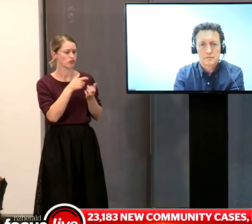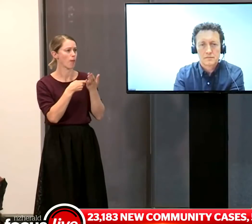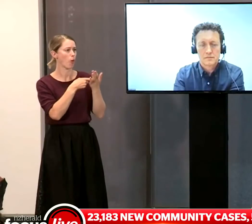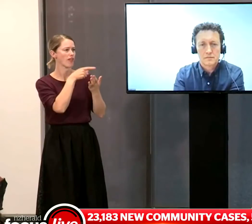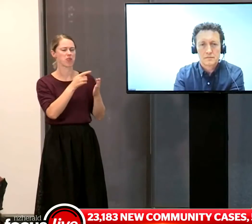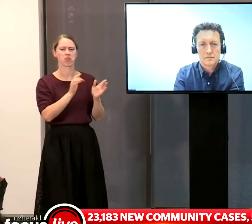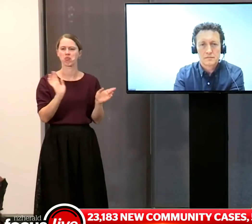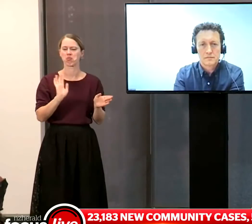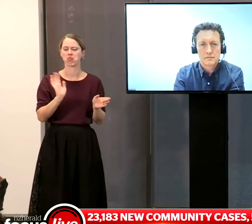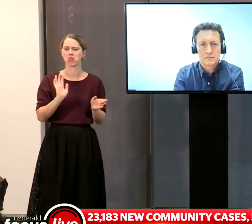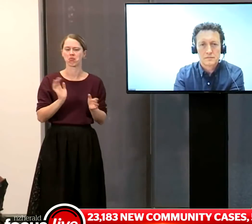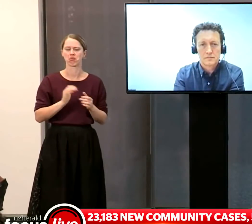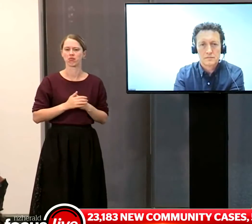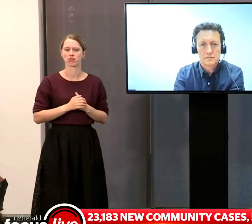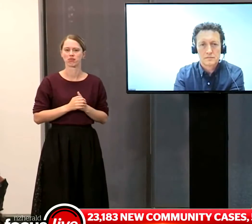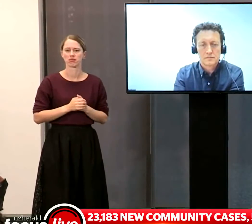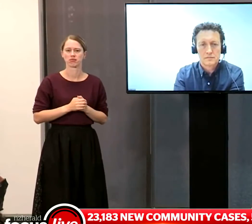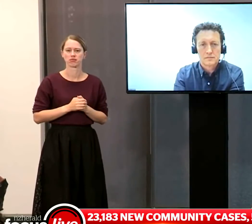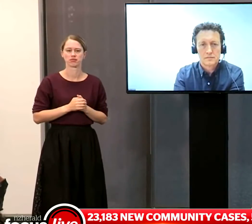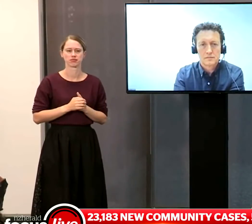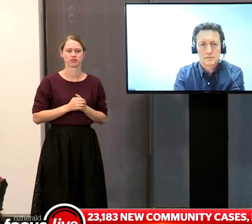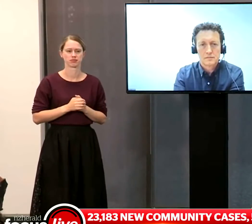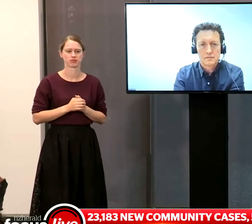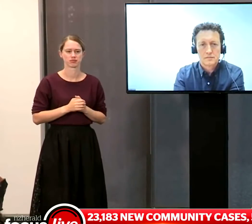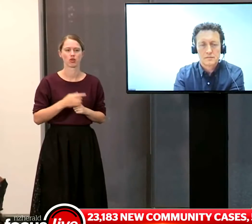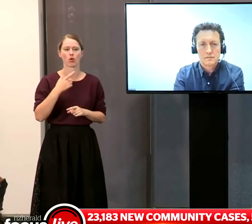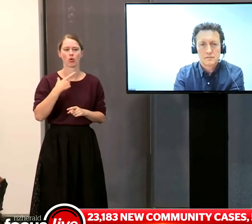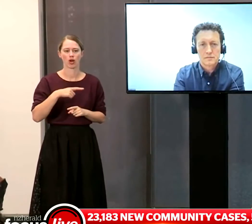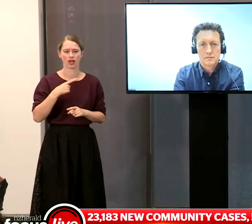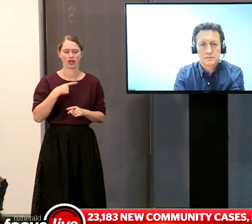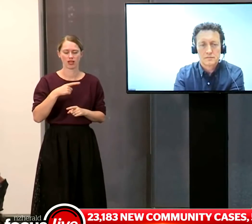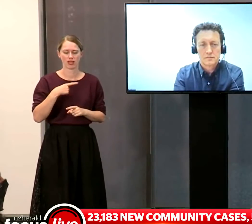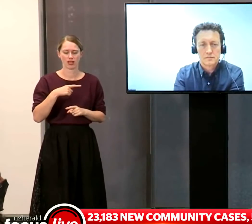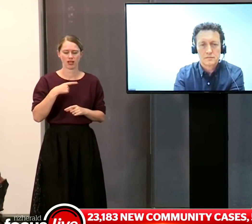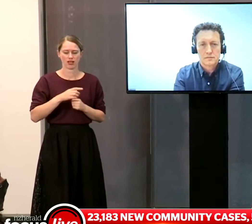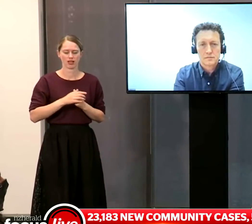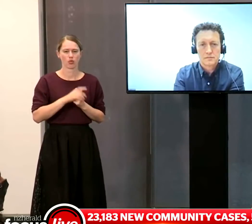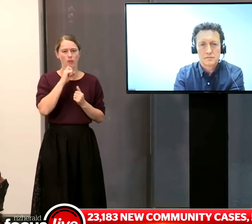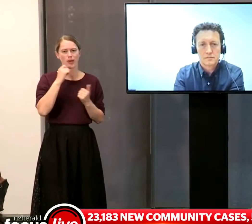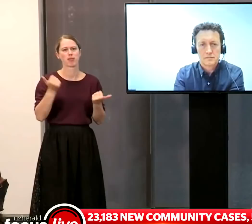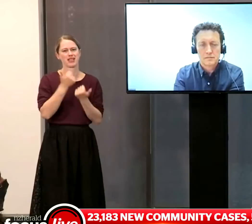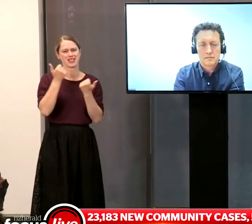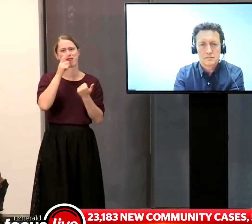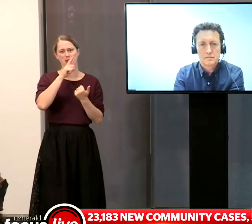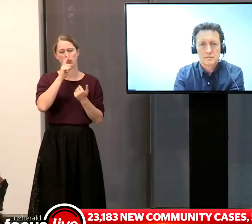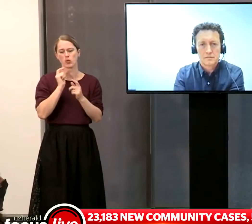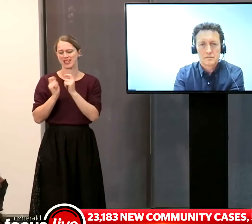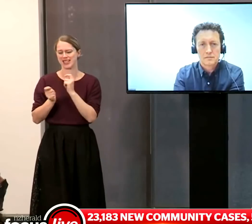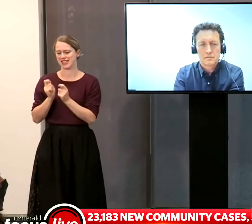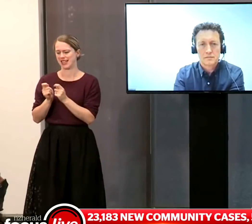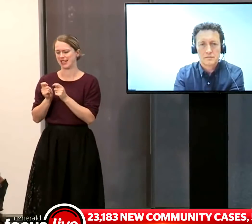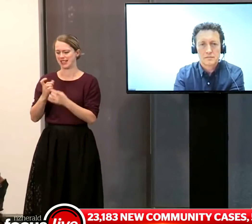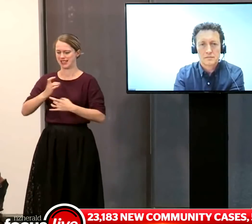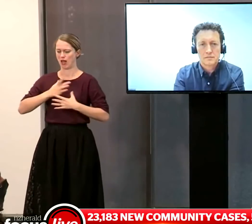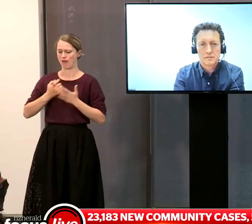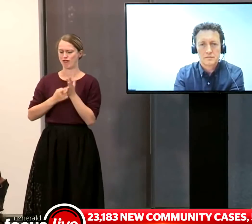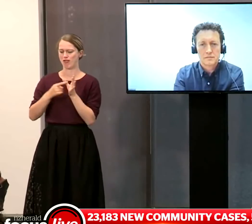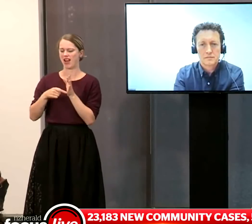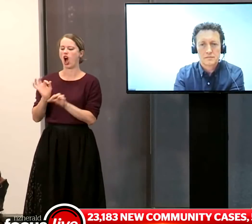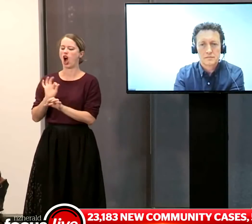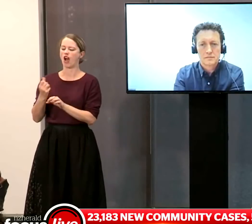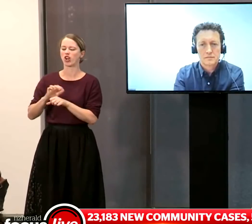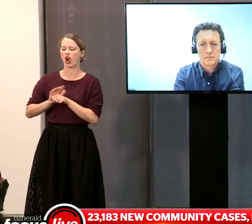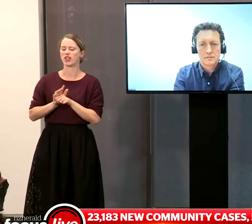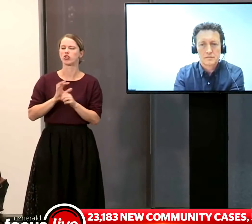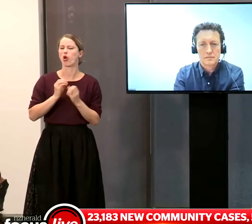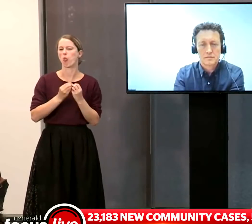We don't see any benefit. And there are two reasons for that. One is that there will be a large number of them. Secondly, and I think